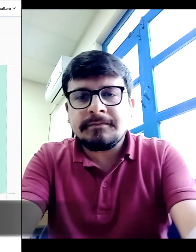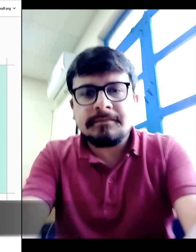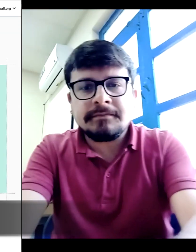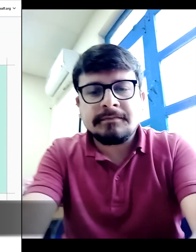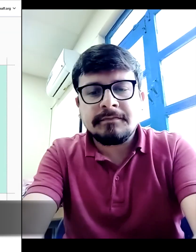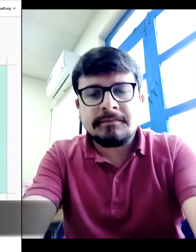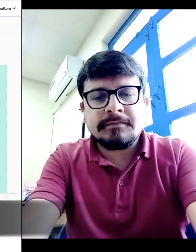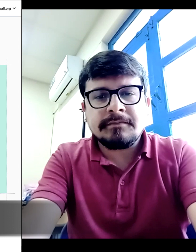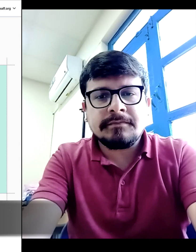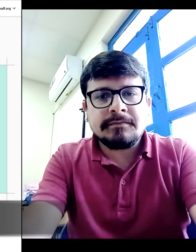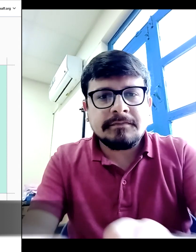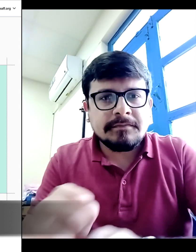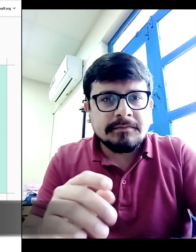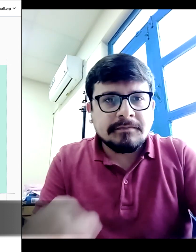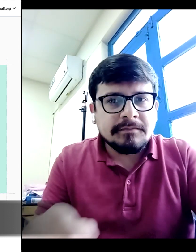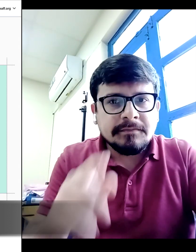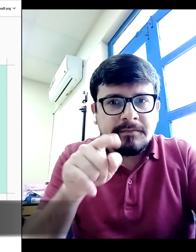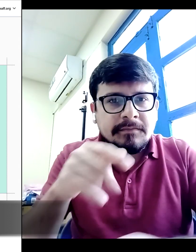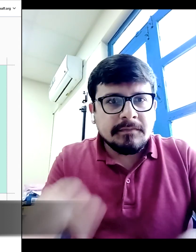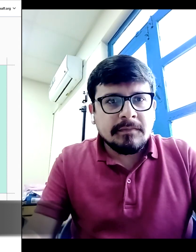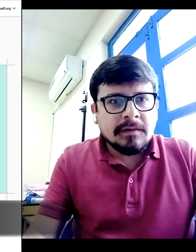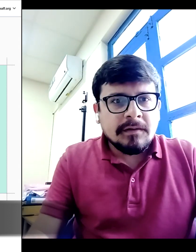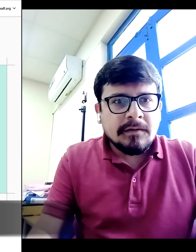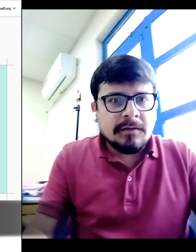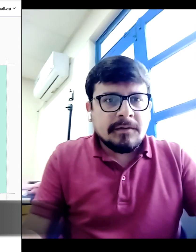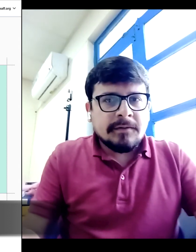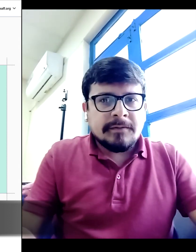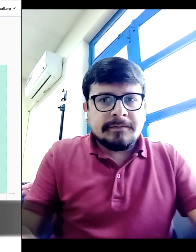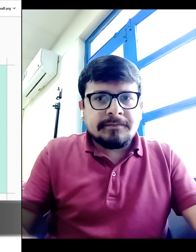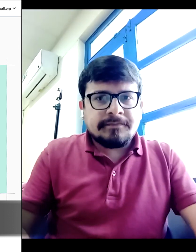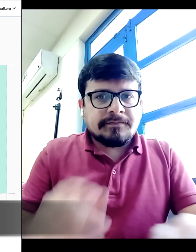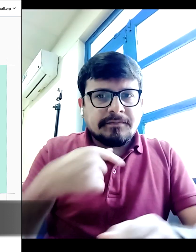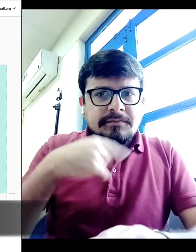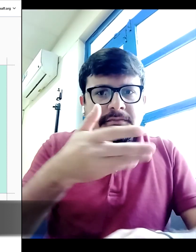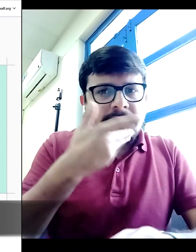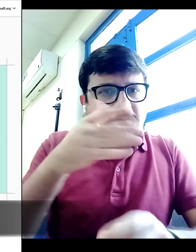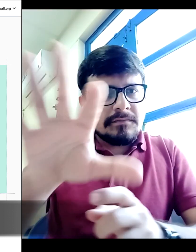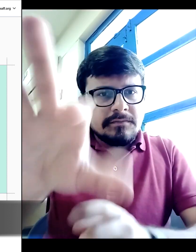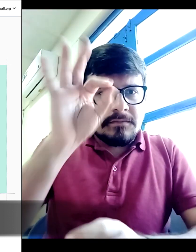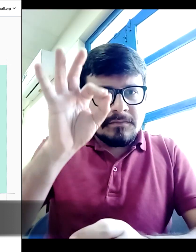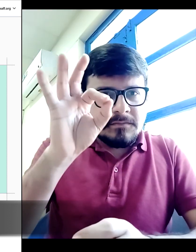Now in this logo, my business name